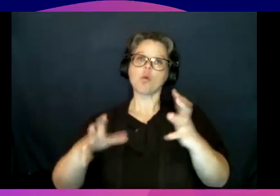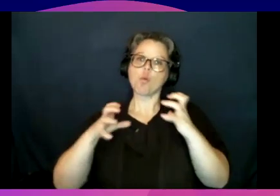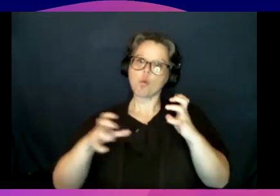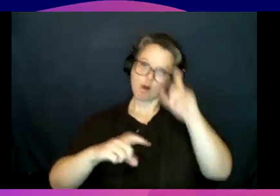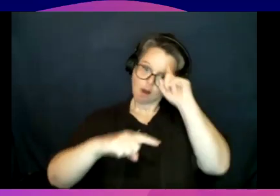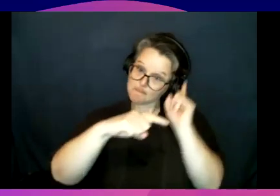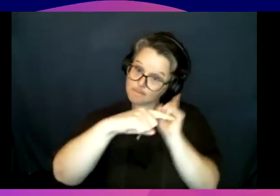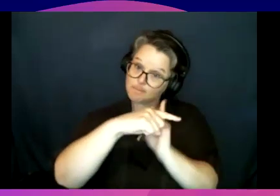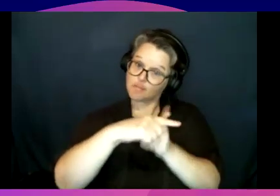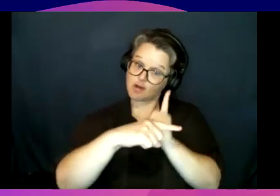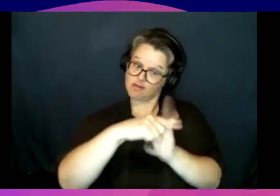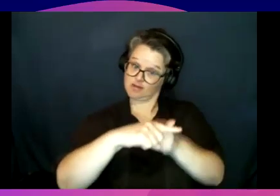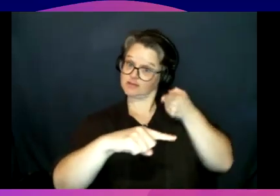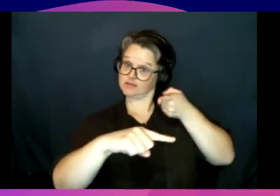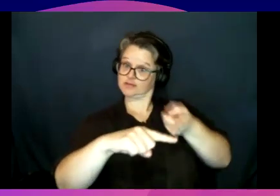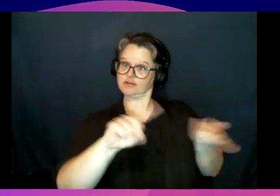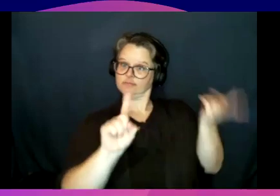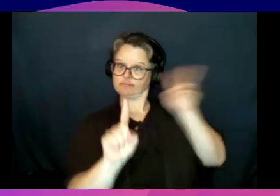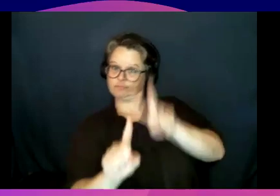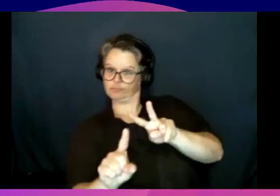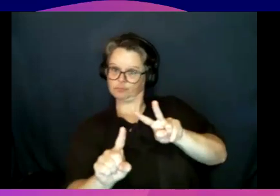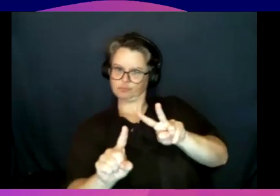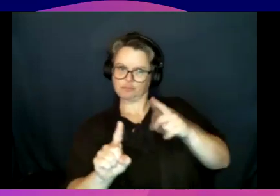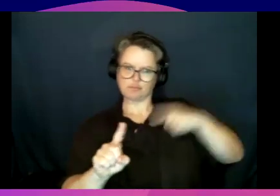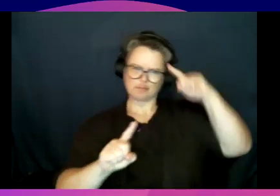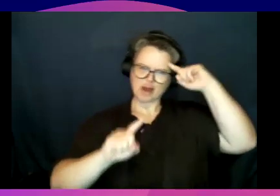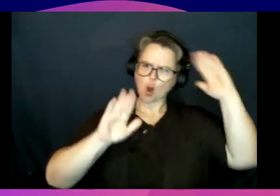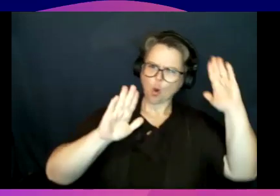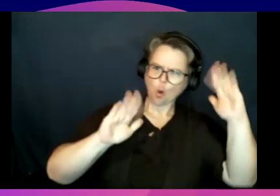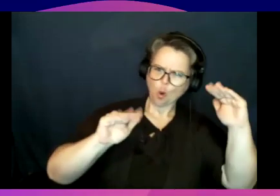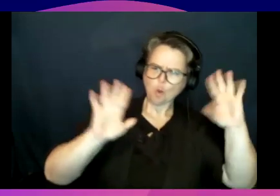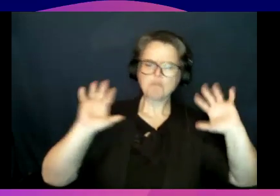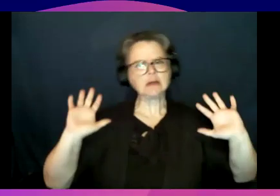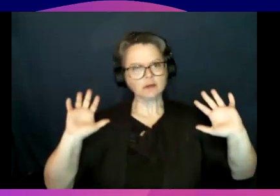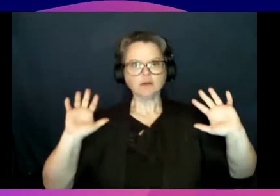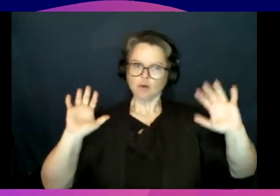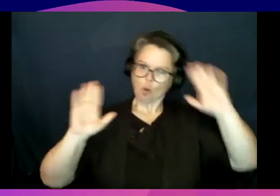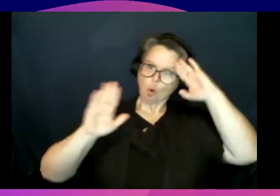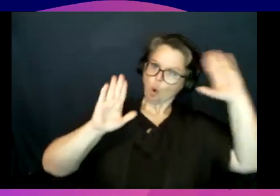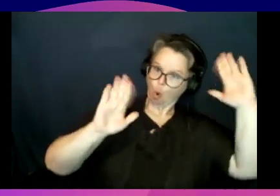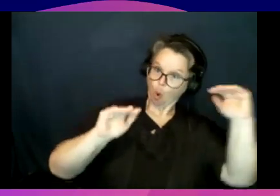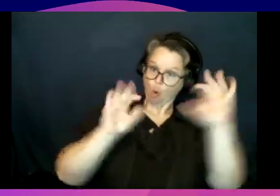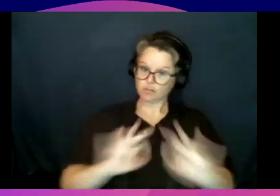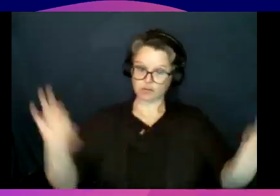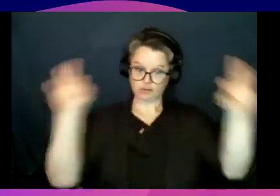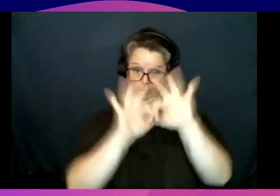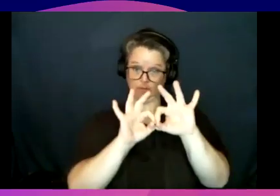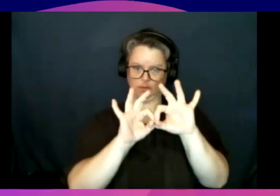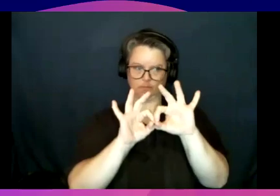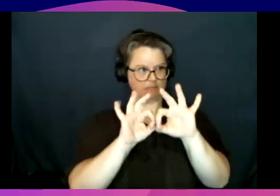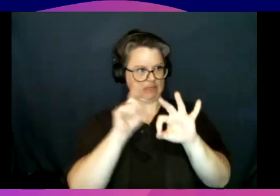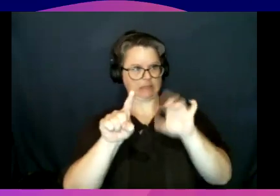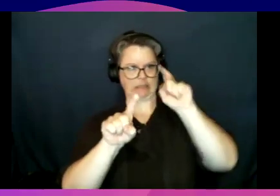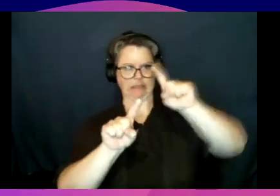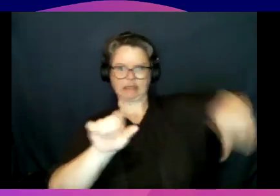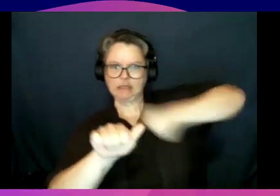lean into support because support is how you operationalize hope. People can feel hopeful